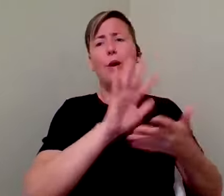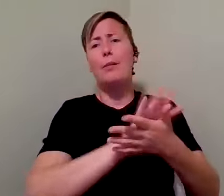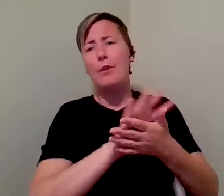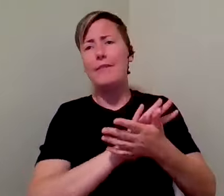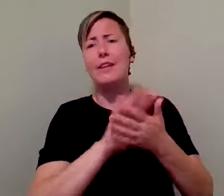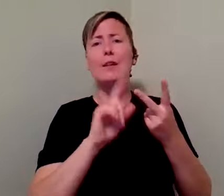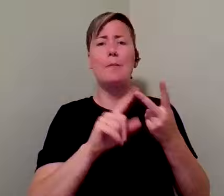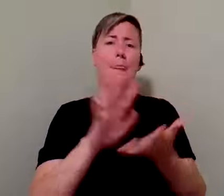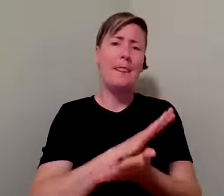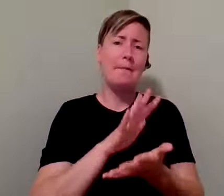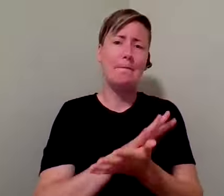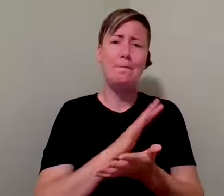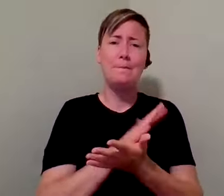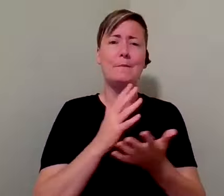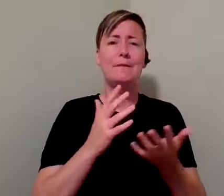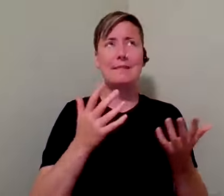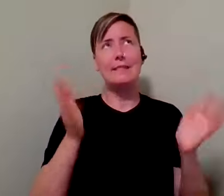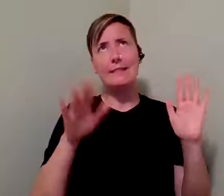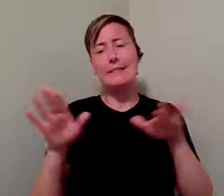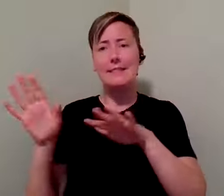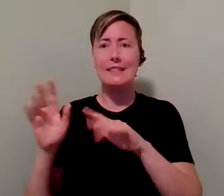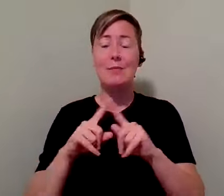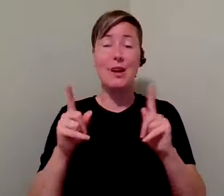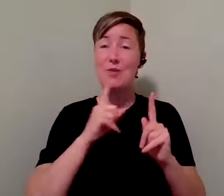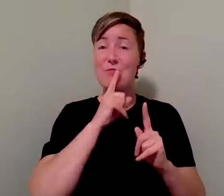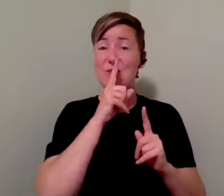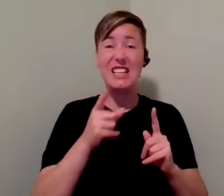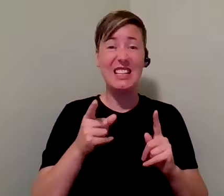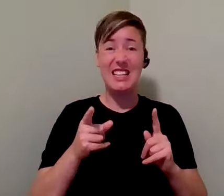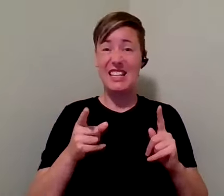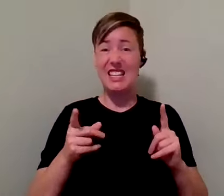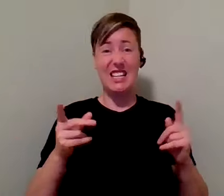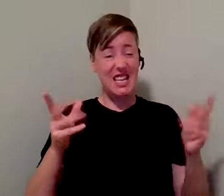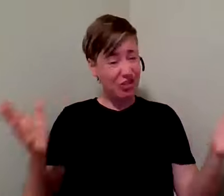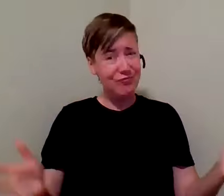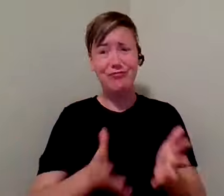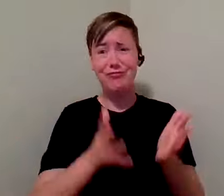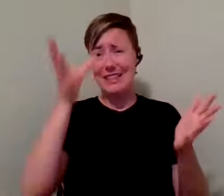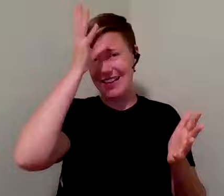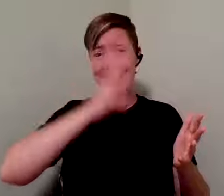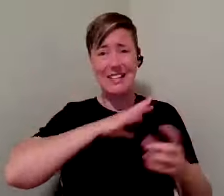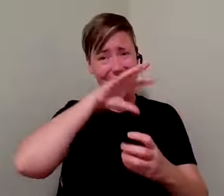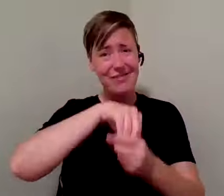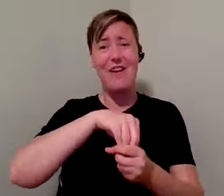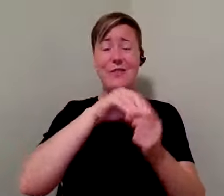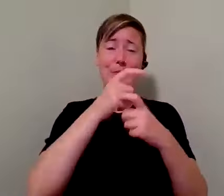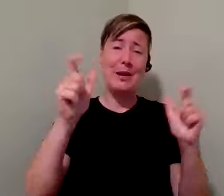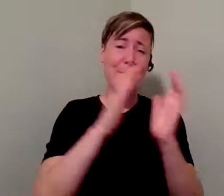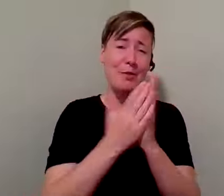authorities happy. But basically just got these guys into the big book and got them through the steps and had so much fun